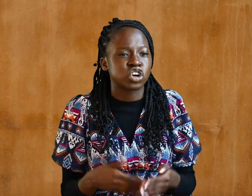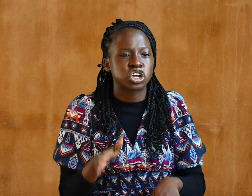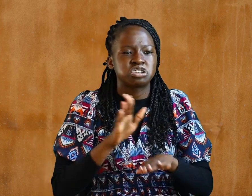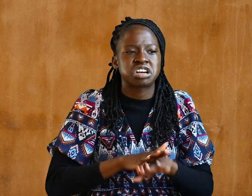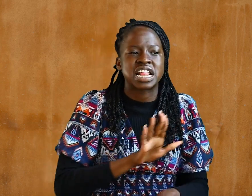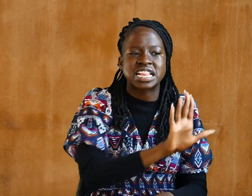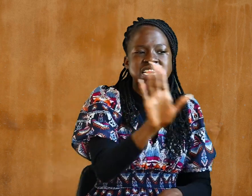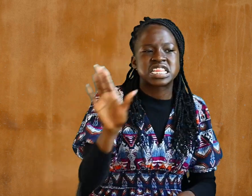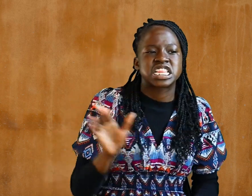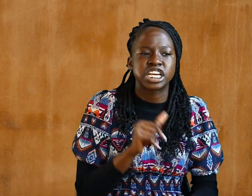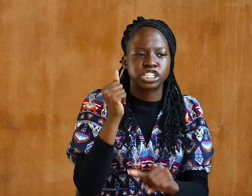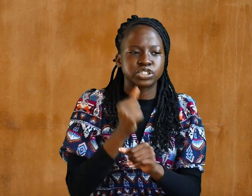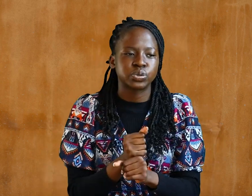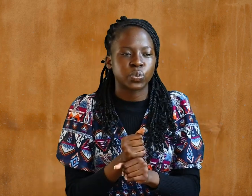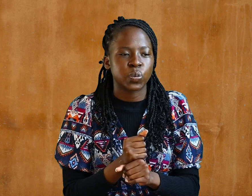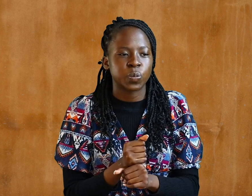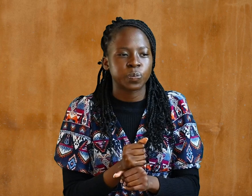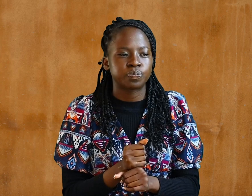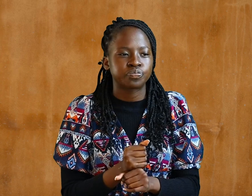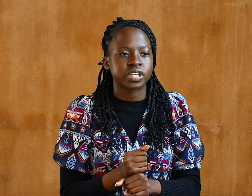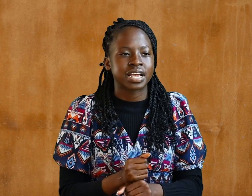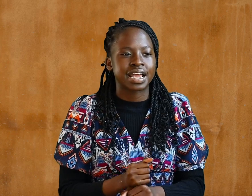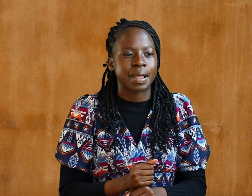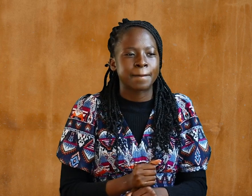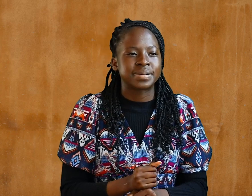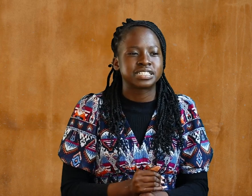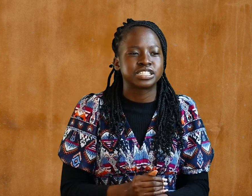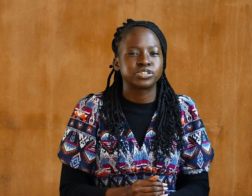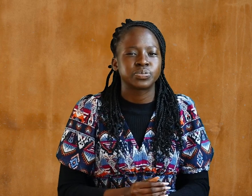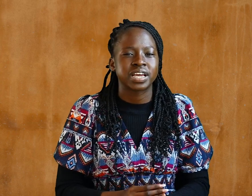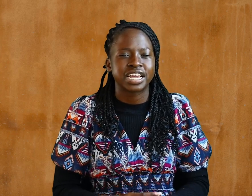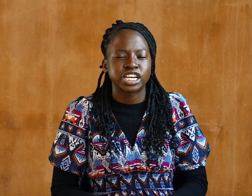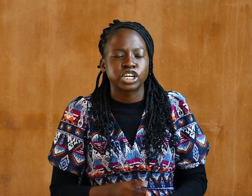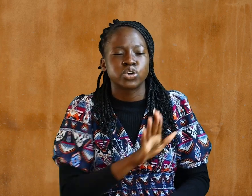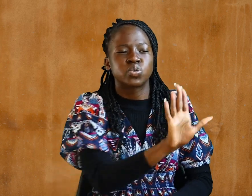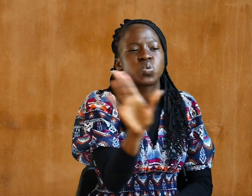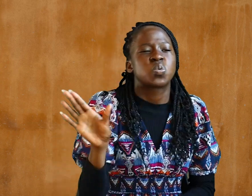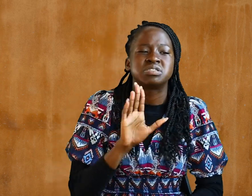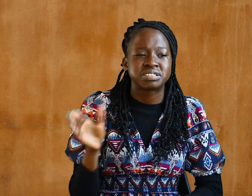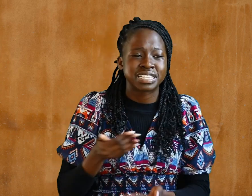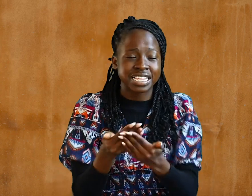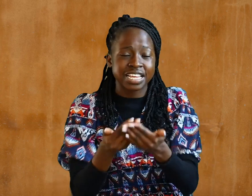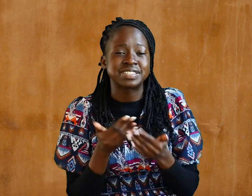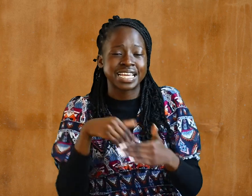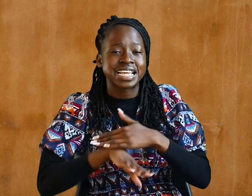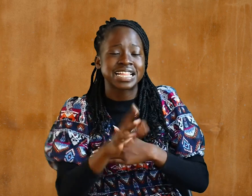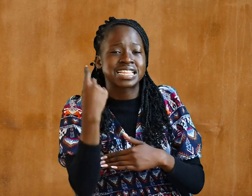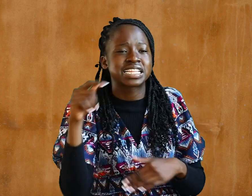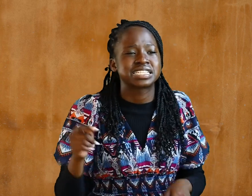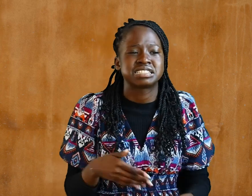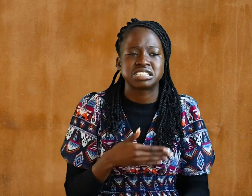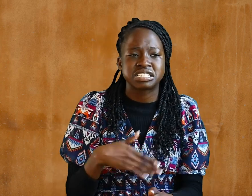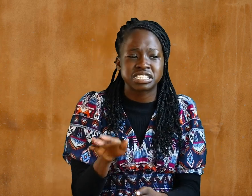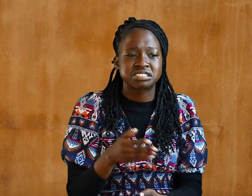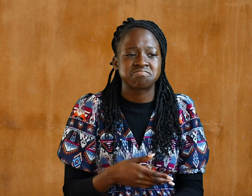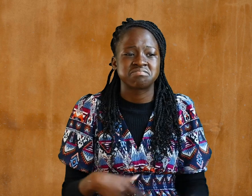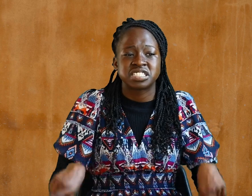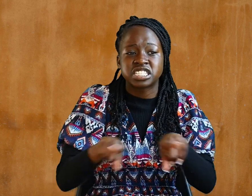or free. And masters, treat your slaves in the same way. Do not threaten